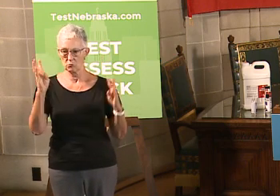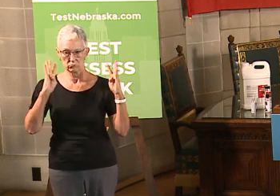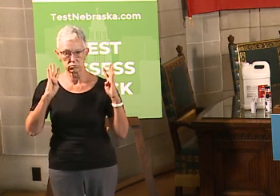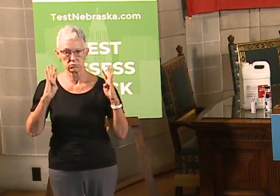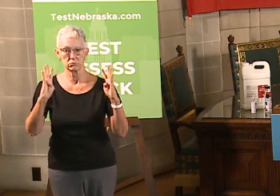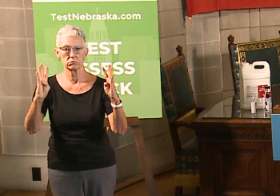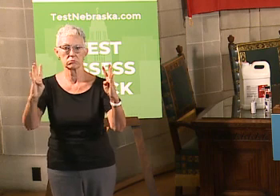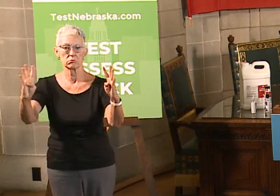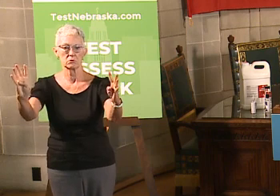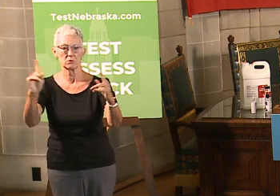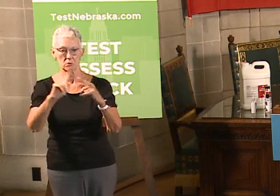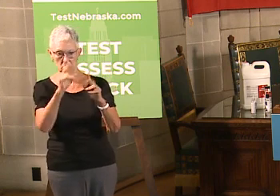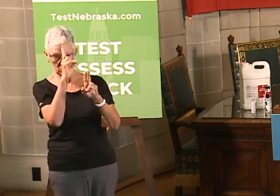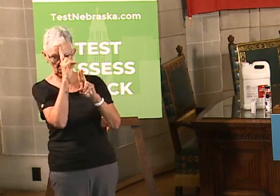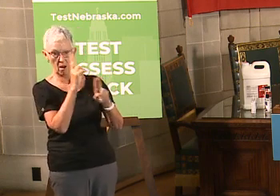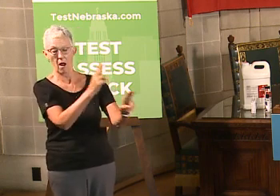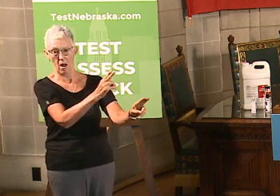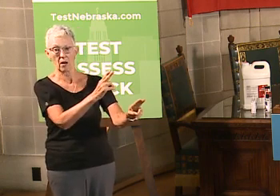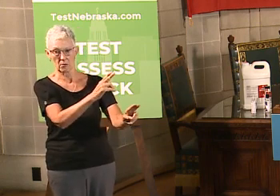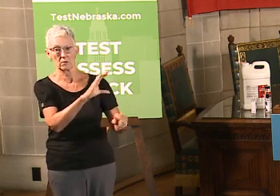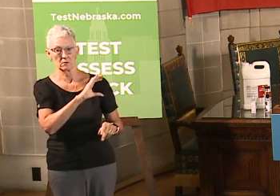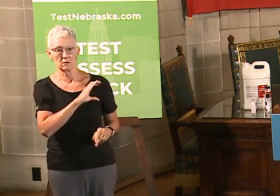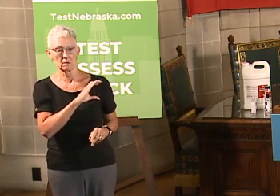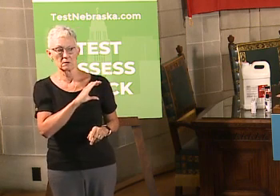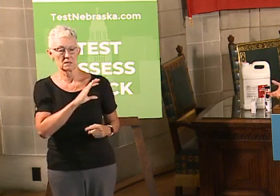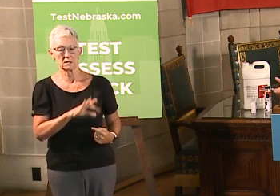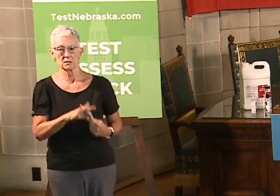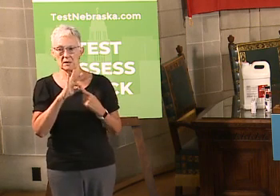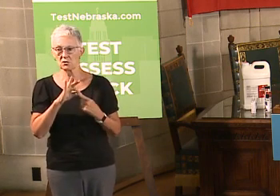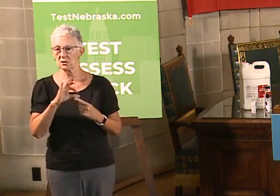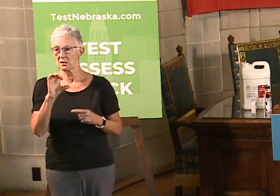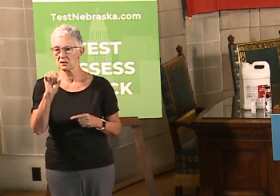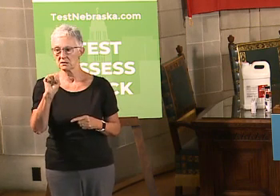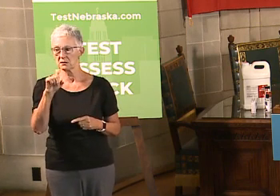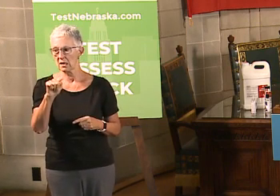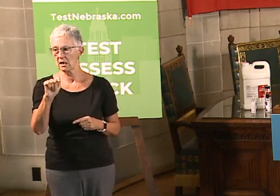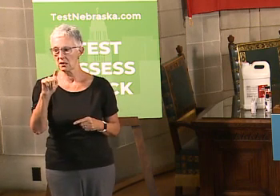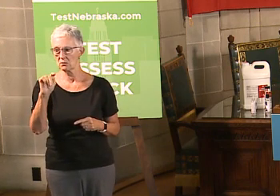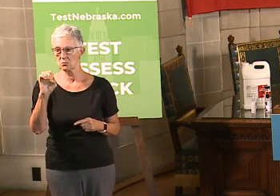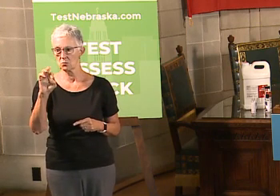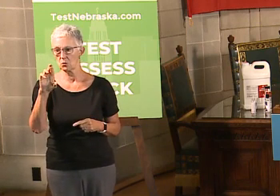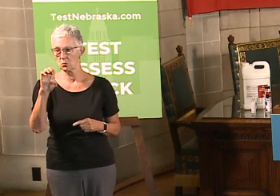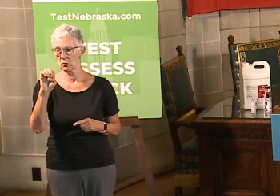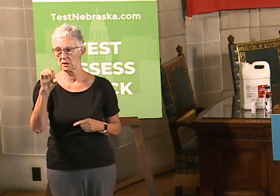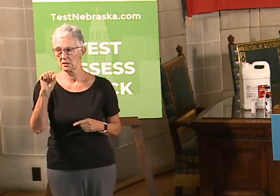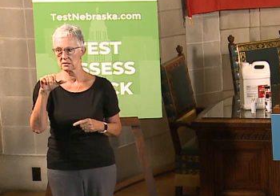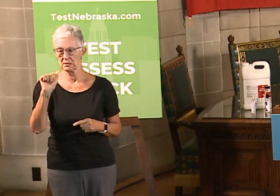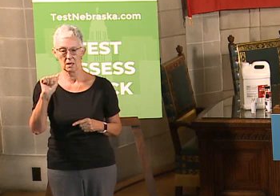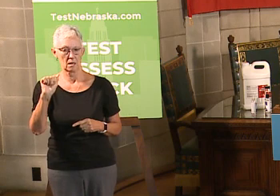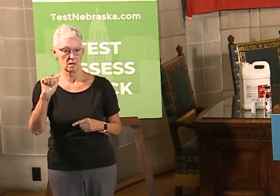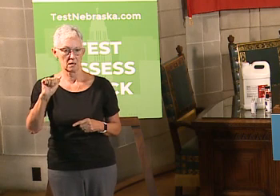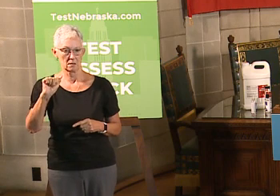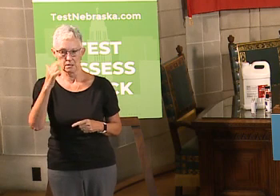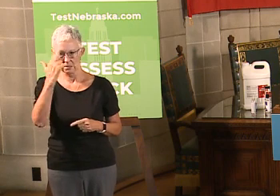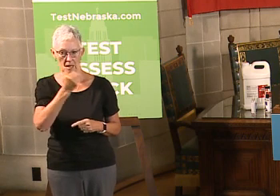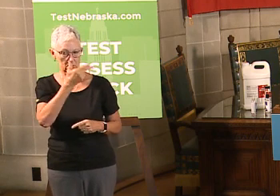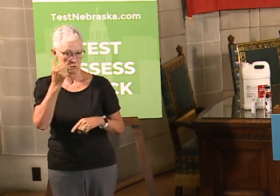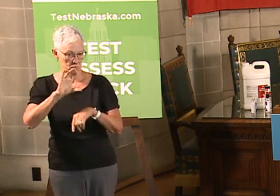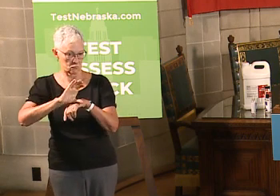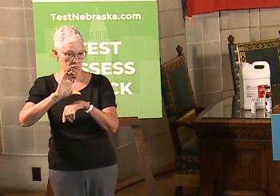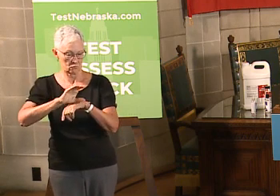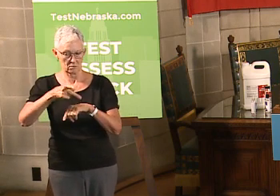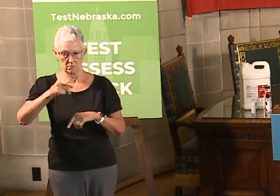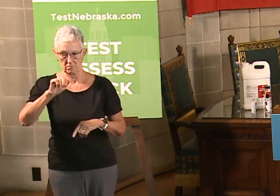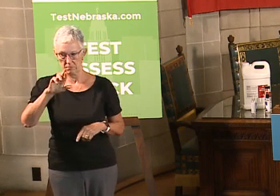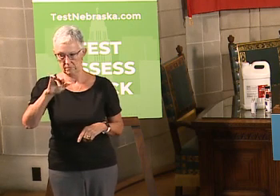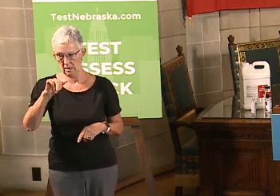to see all that support, and especially in St. Teresa's Parish. There were just so many people out there. Thank you very much for doing that. And I also want to thank the Omahans